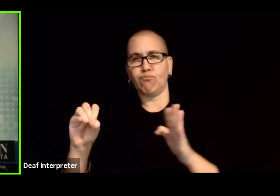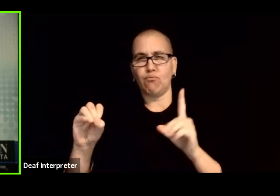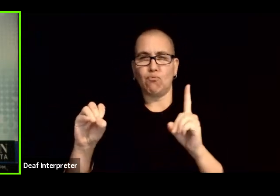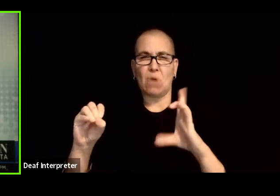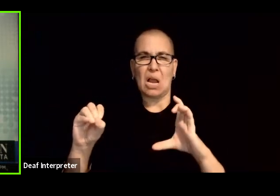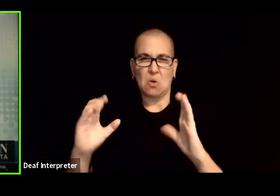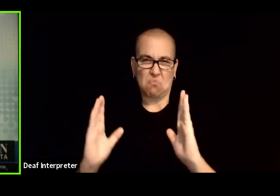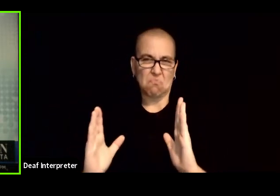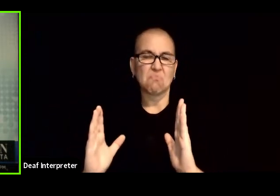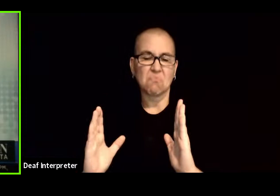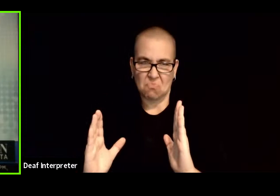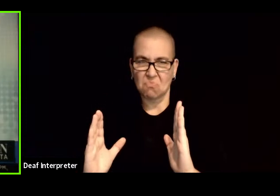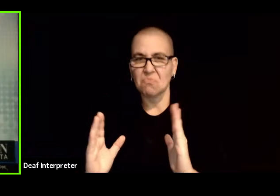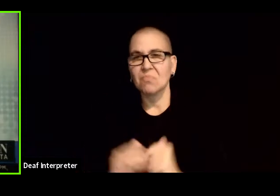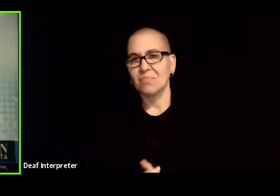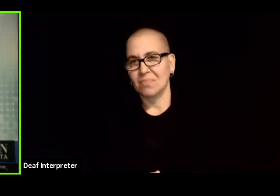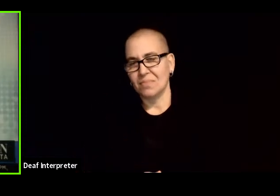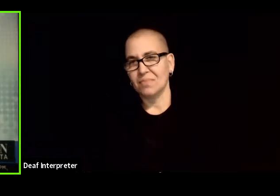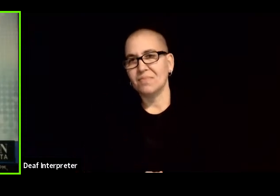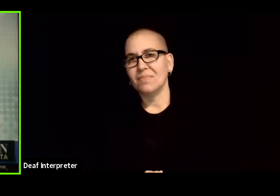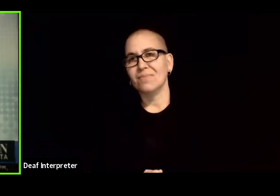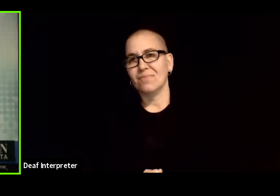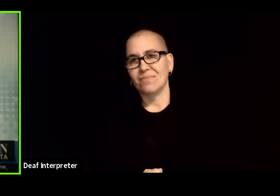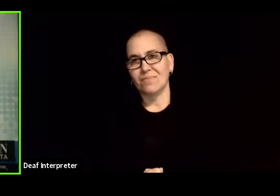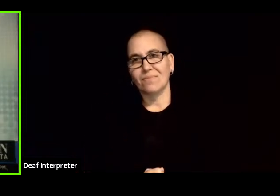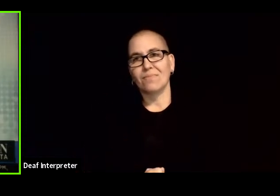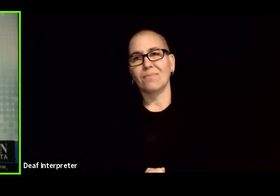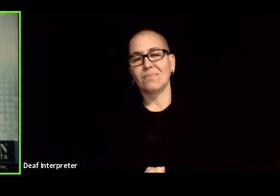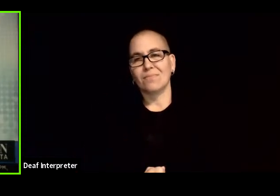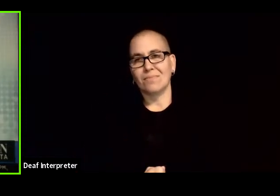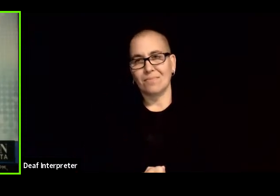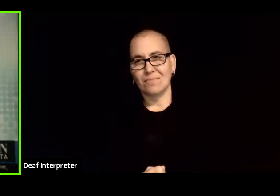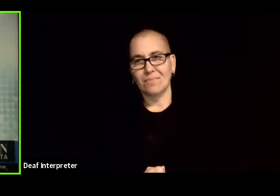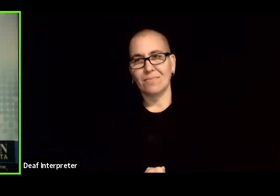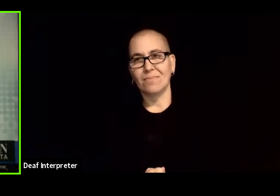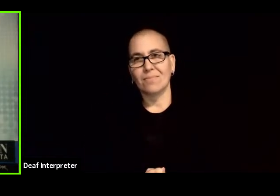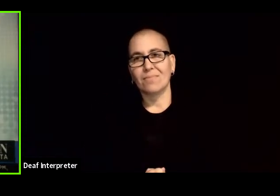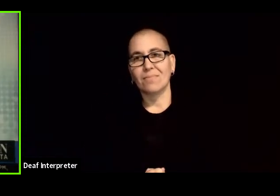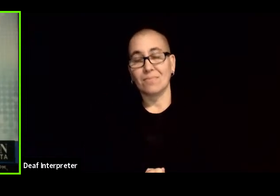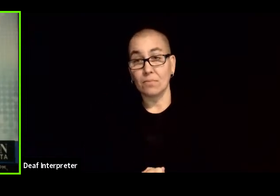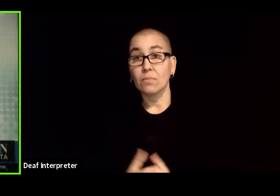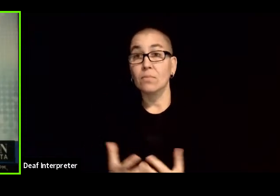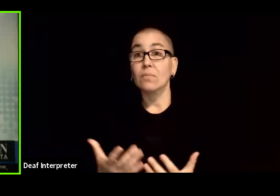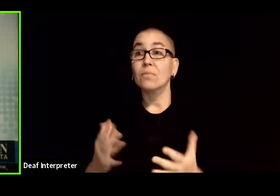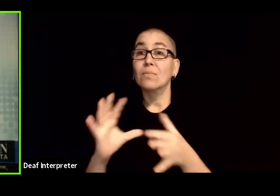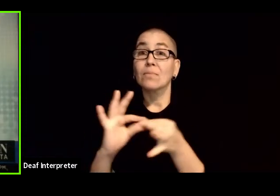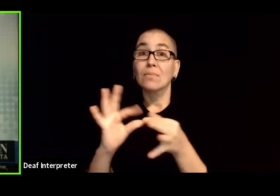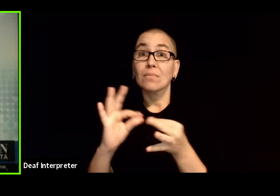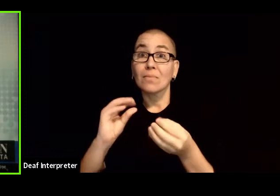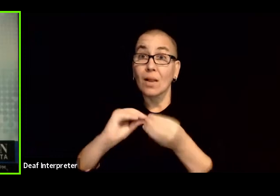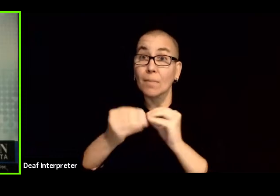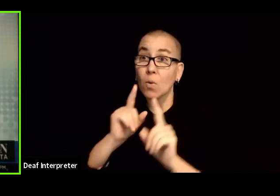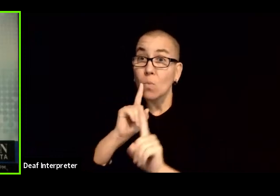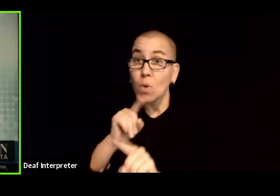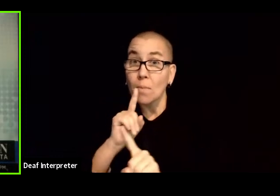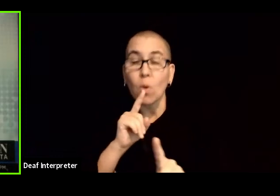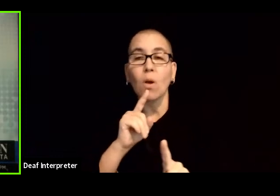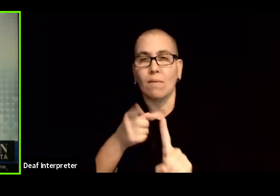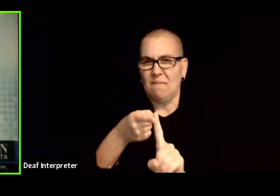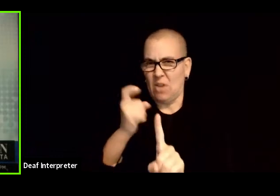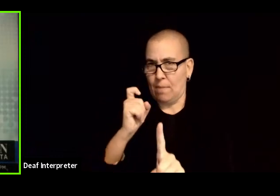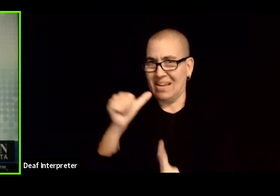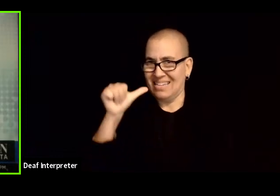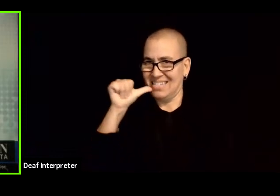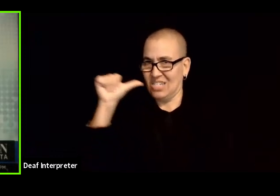mentioned, today's case count, the reported today, came in yesterday, is by far our highest single day increase